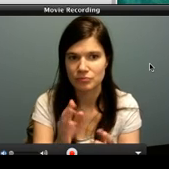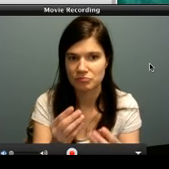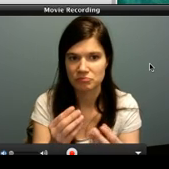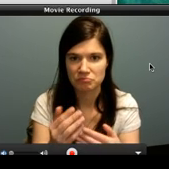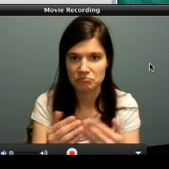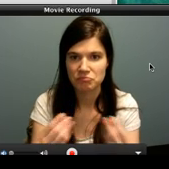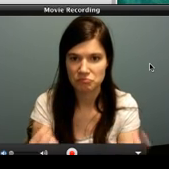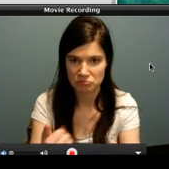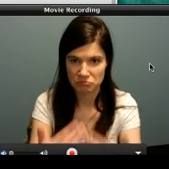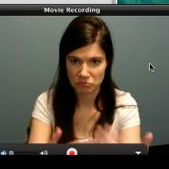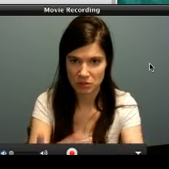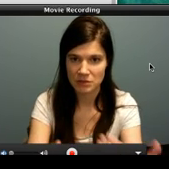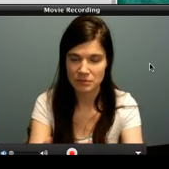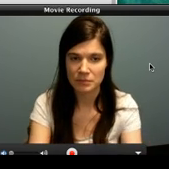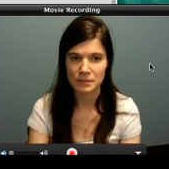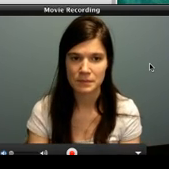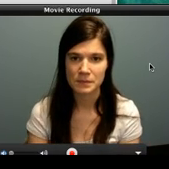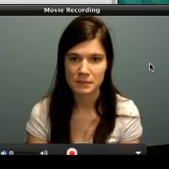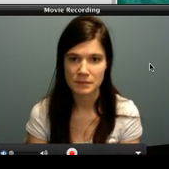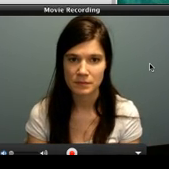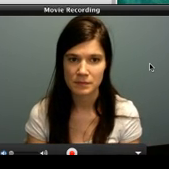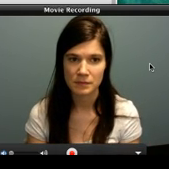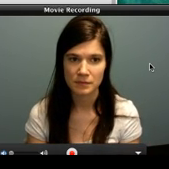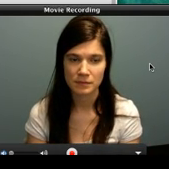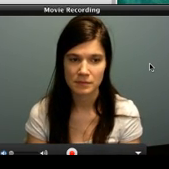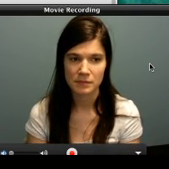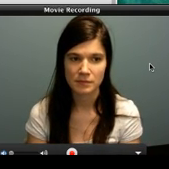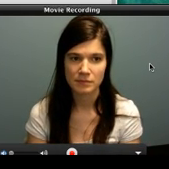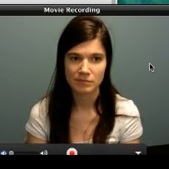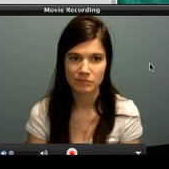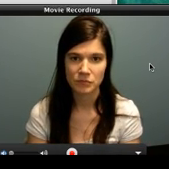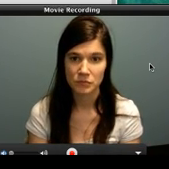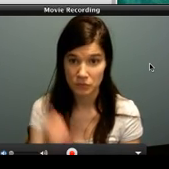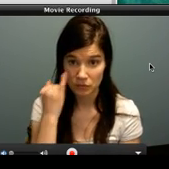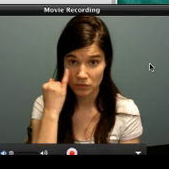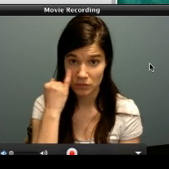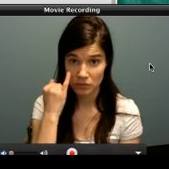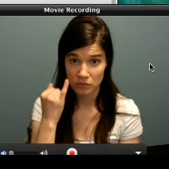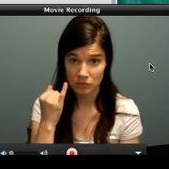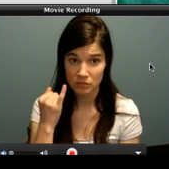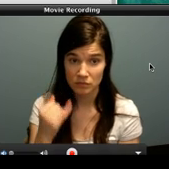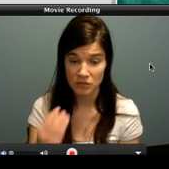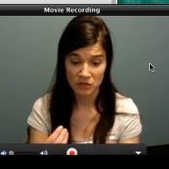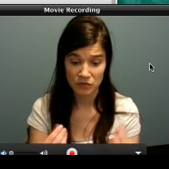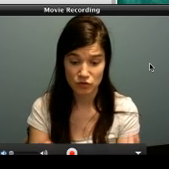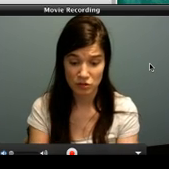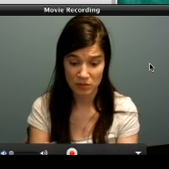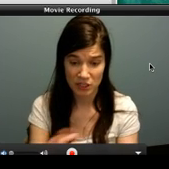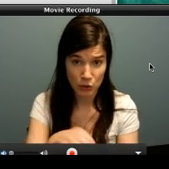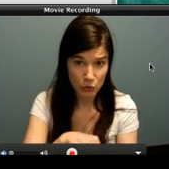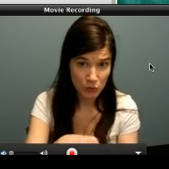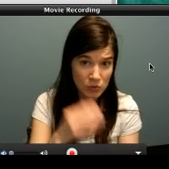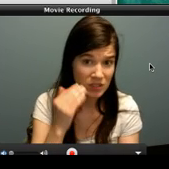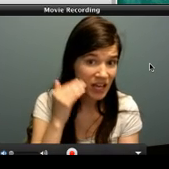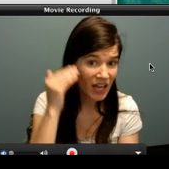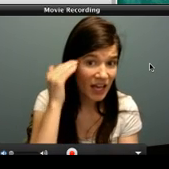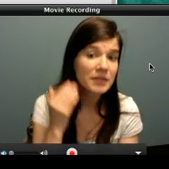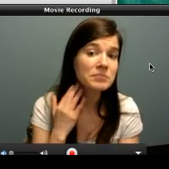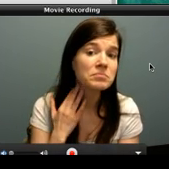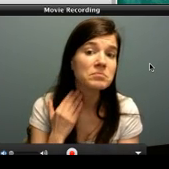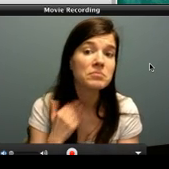reactions that may result from radiation treatment. If your treatment involves your head and neck area or